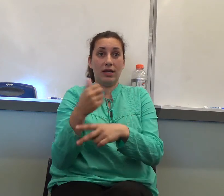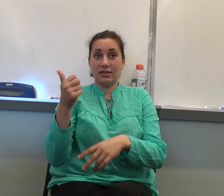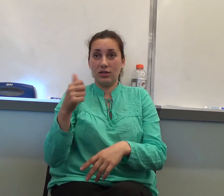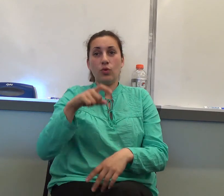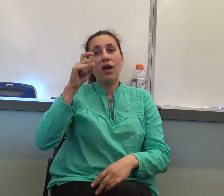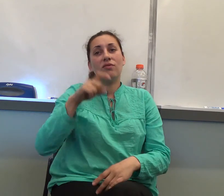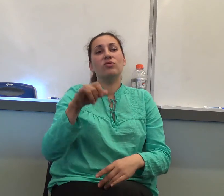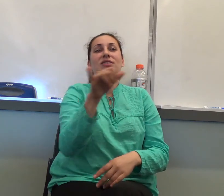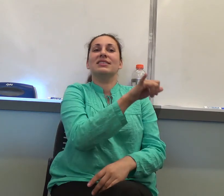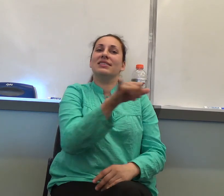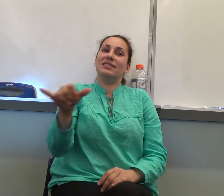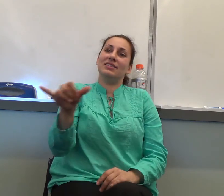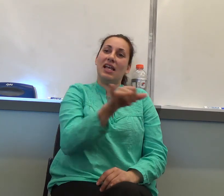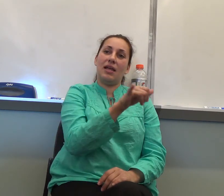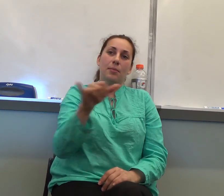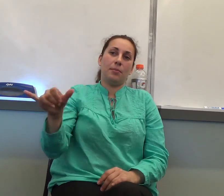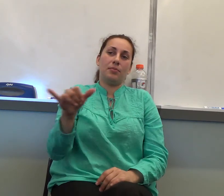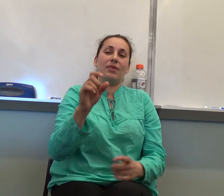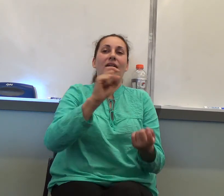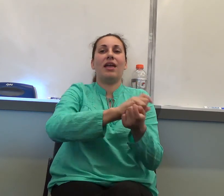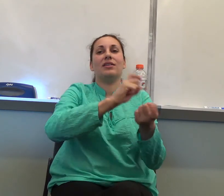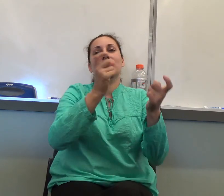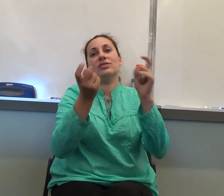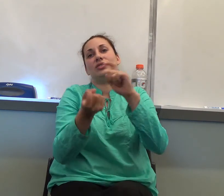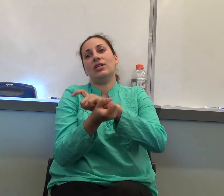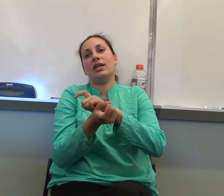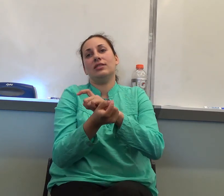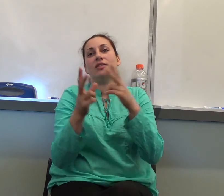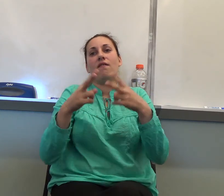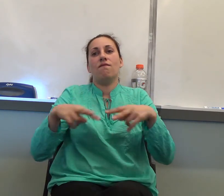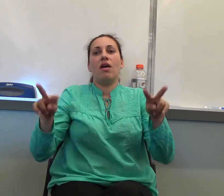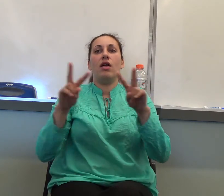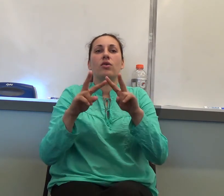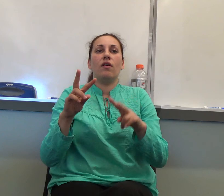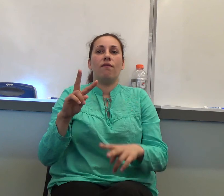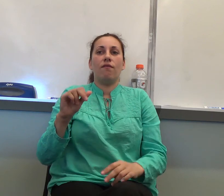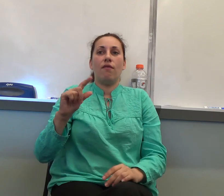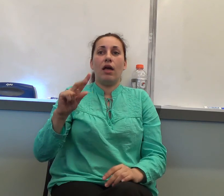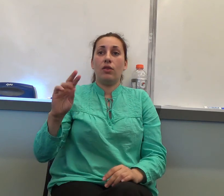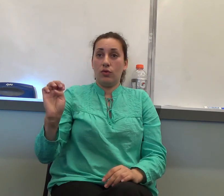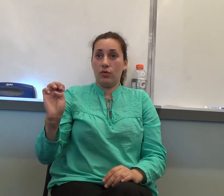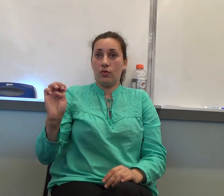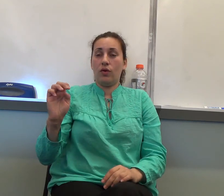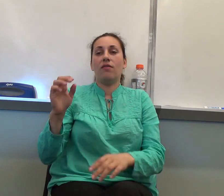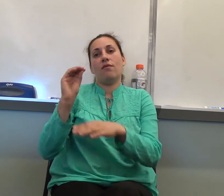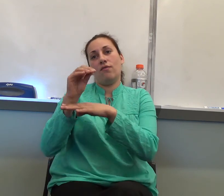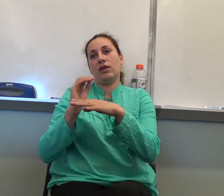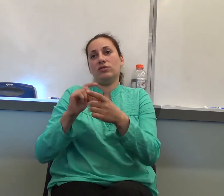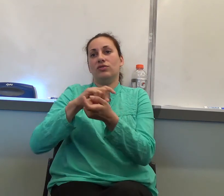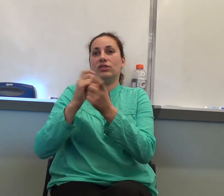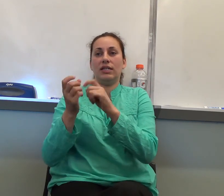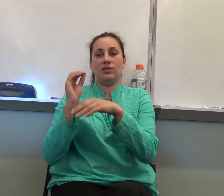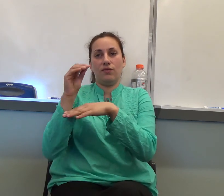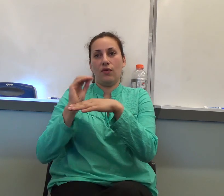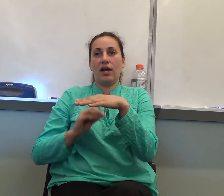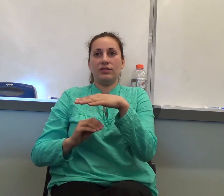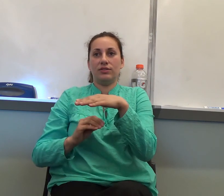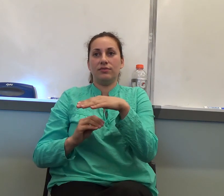by 10, you're going to change the value of the fraction. So this is going to be 10 simply moves it 1 to the right, so this will look